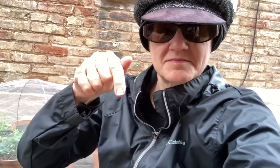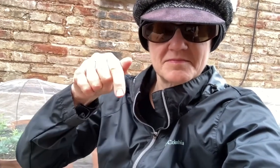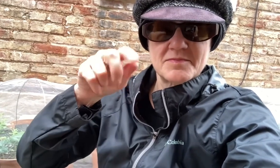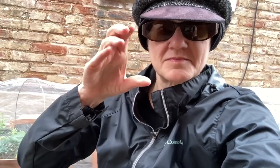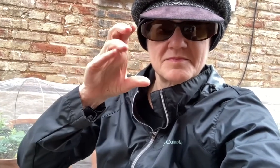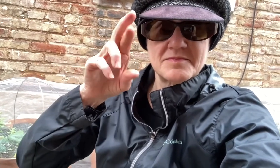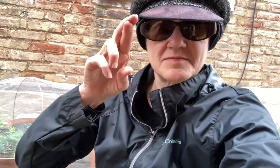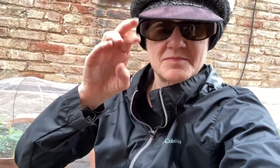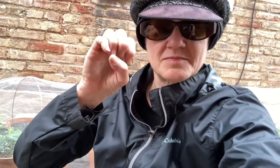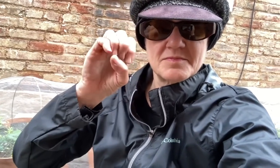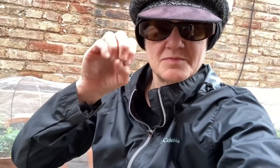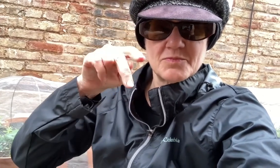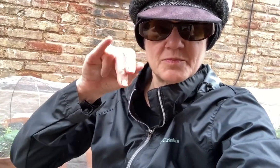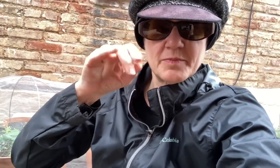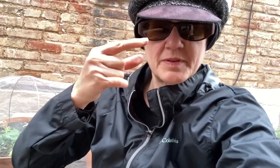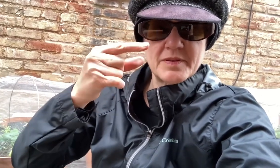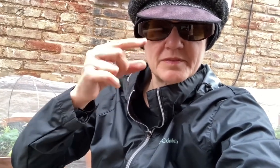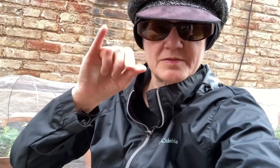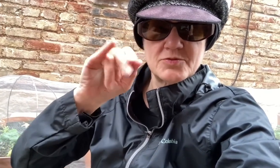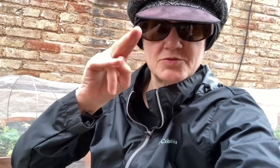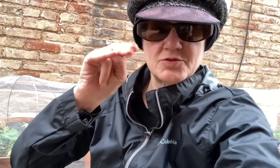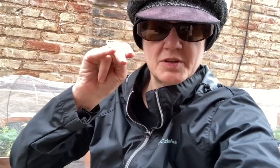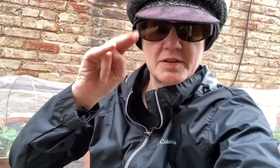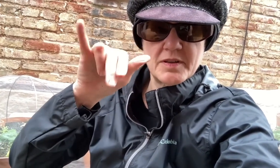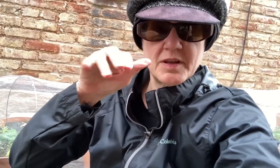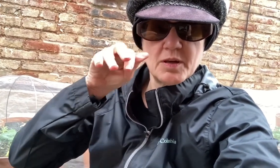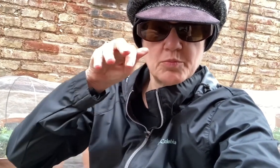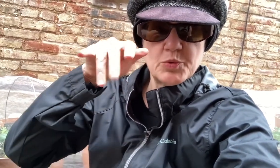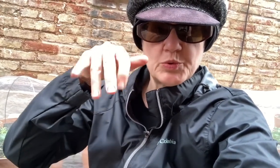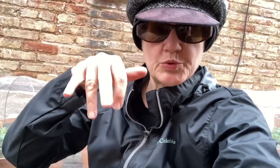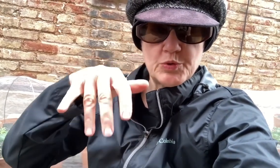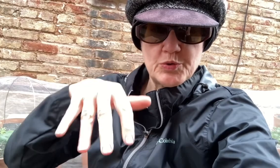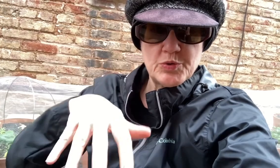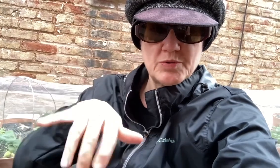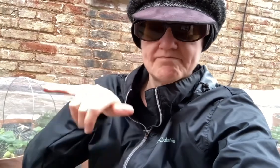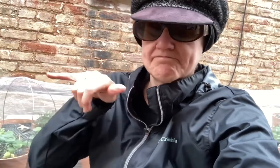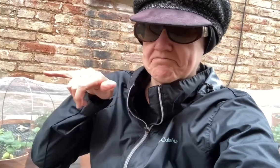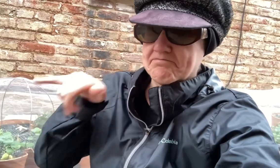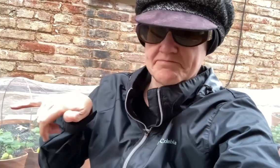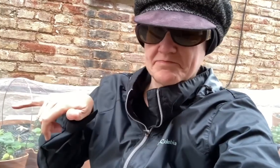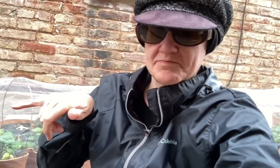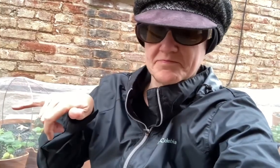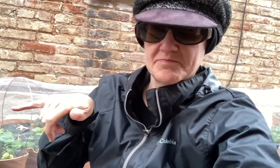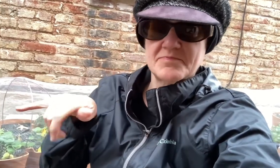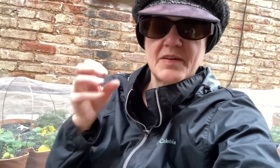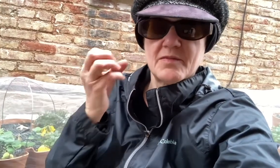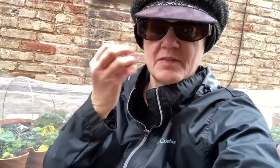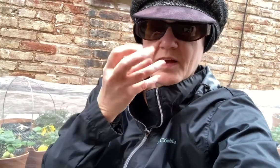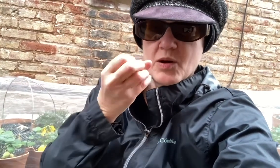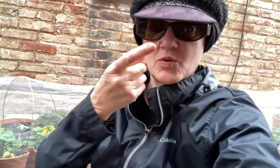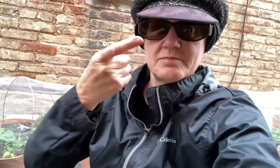herb. And creeping Jenny, a viney plant. Those stay in the green